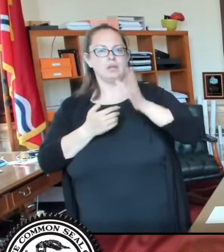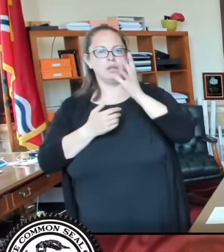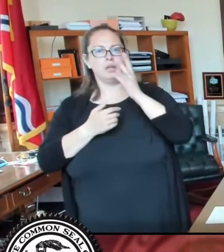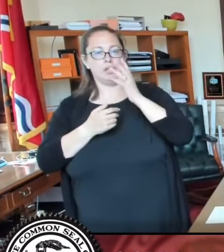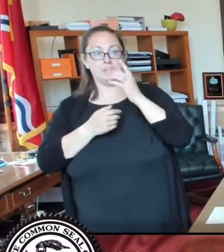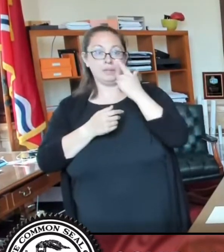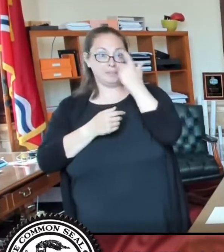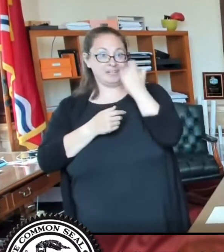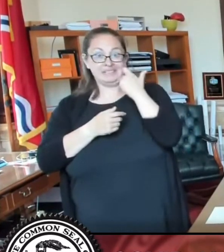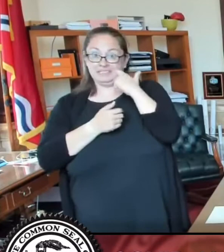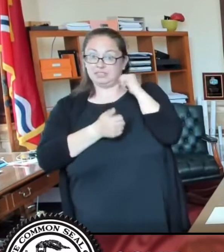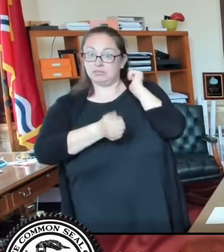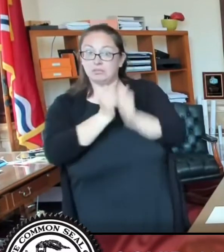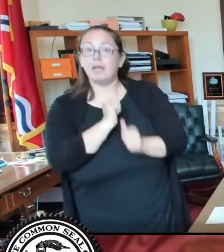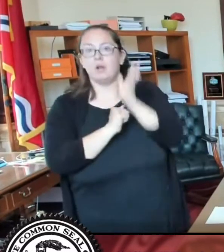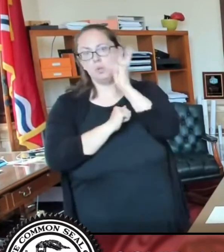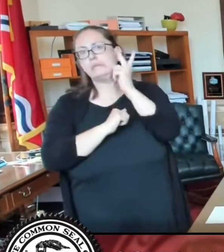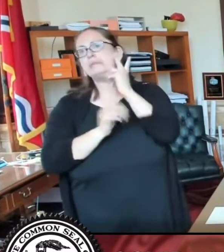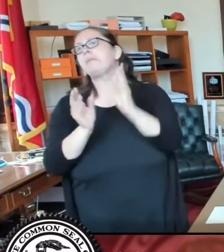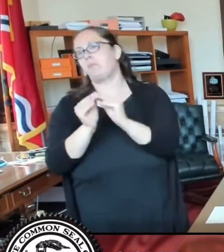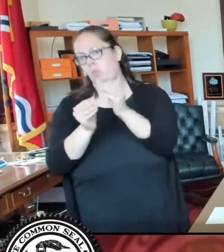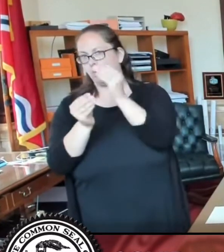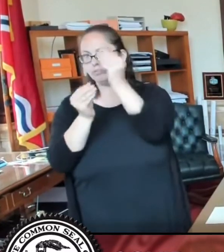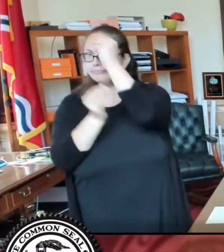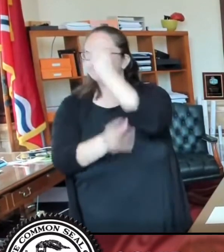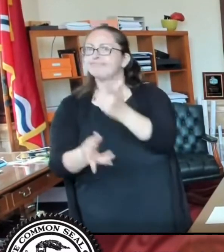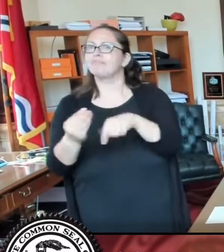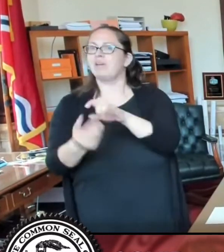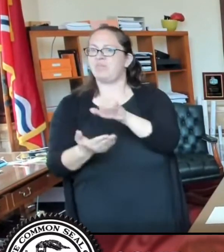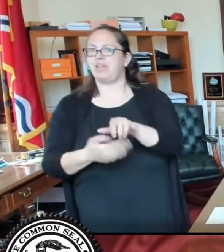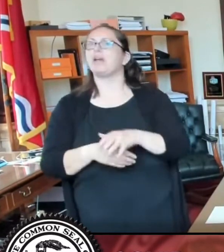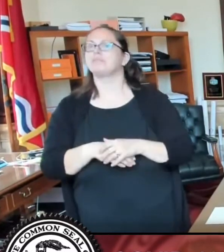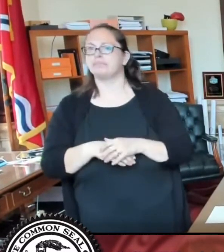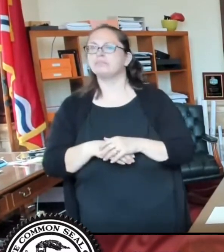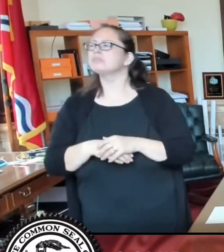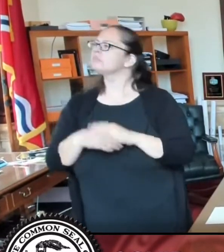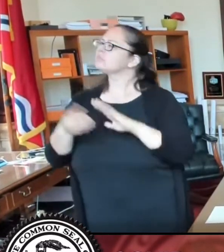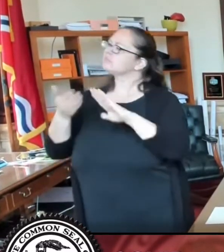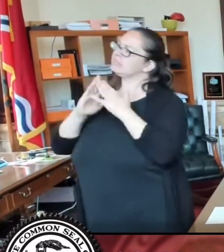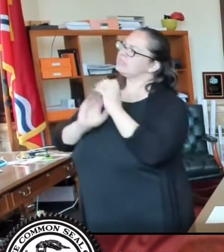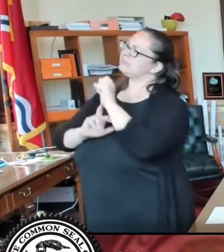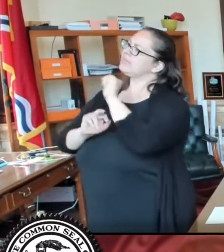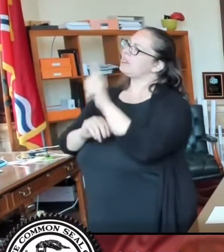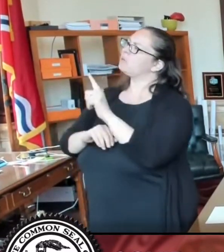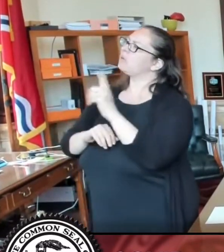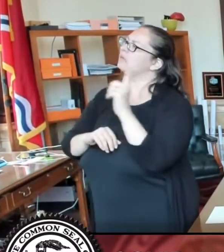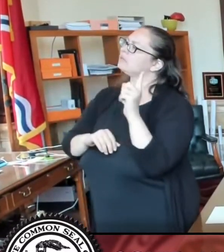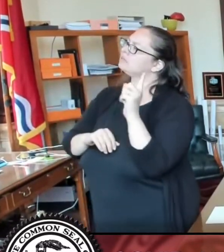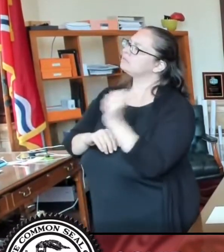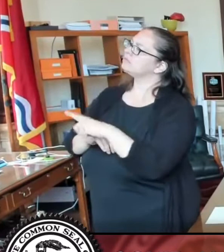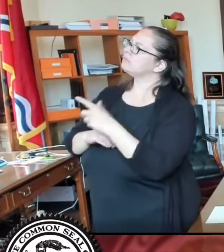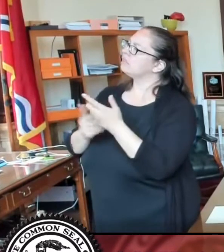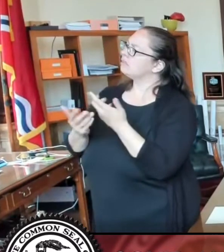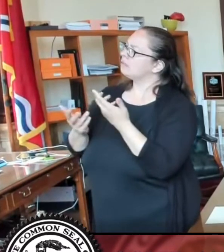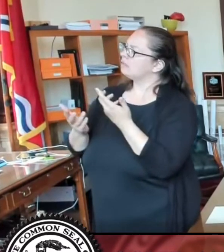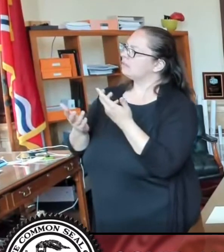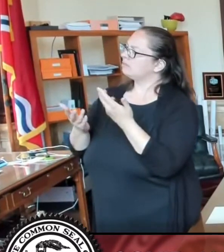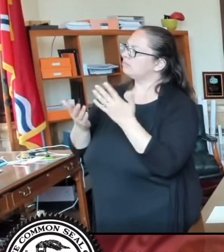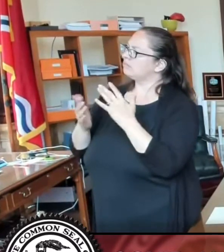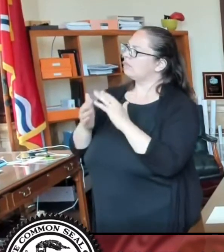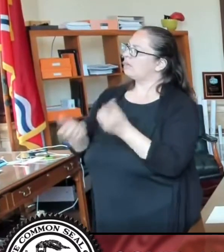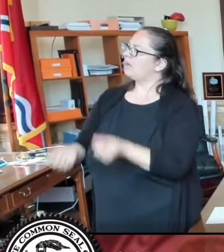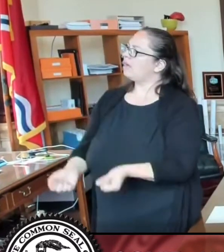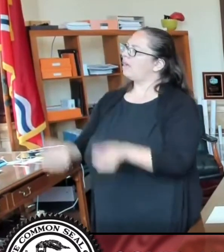see more on that from us. Mark's question, Mayor, is how does the city of St. Louis calculate the number of officers that